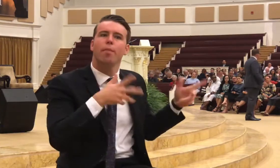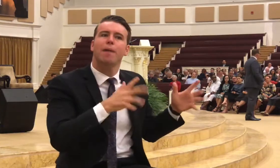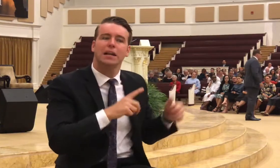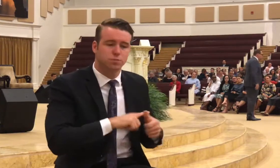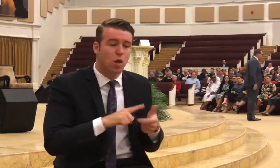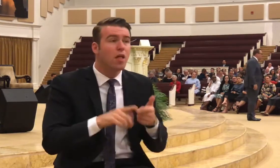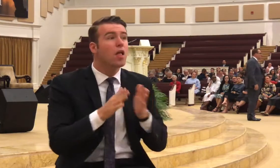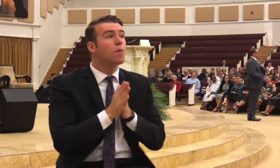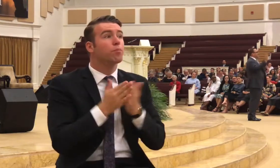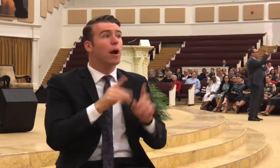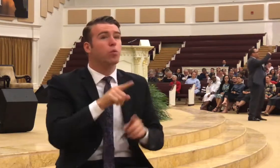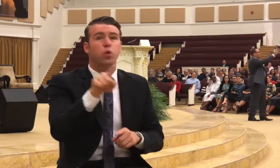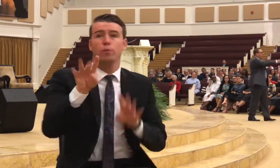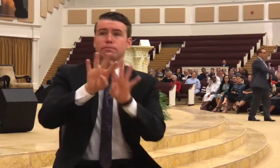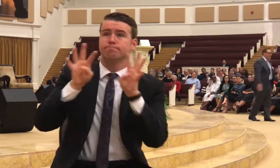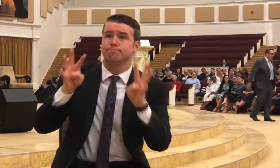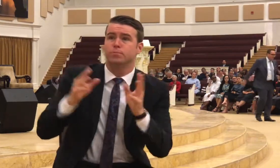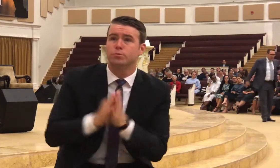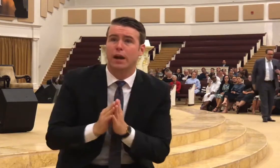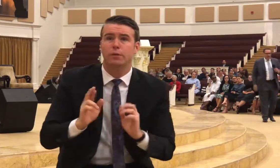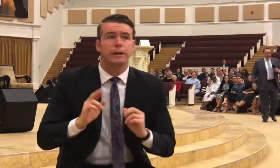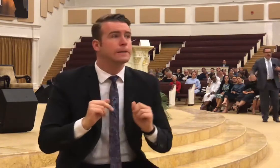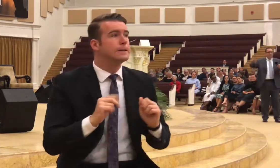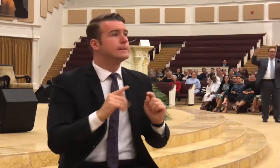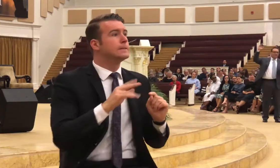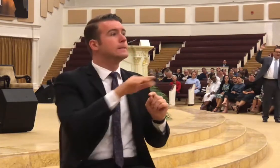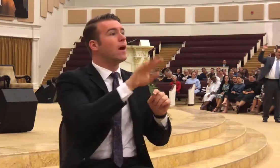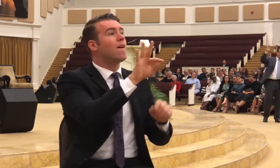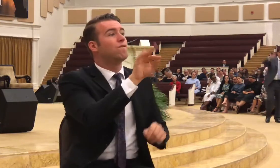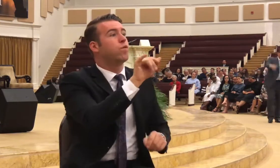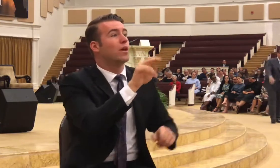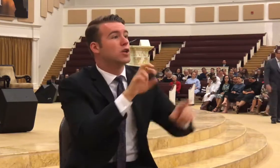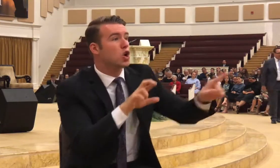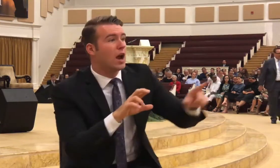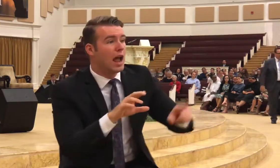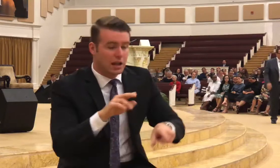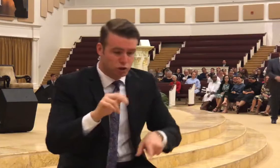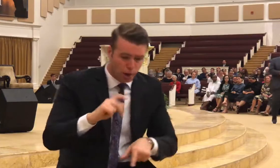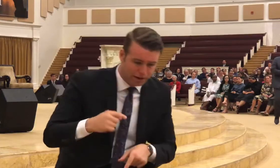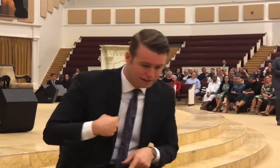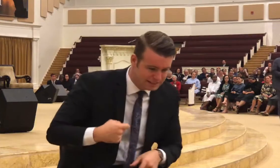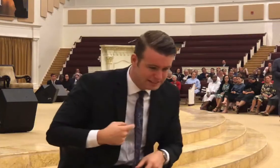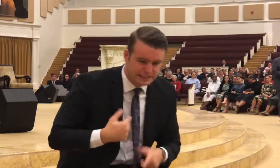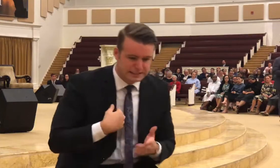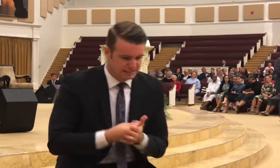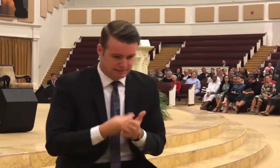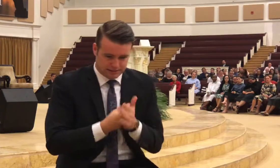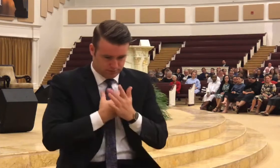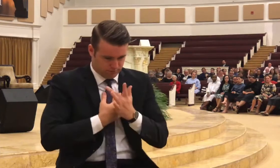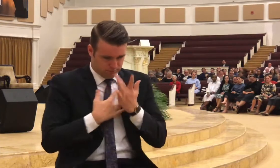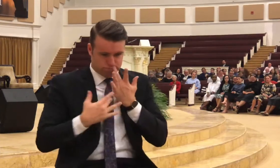into some classes. And we got the new foyer, and now we're getting ready to do the carpet. I'm thinking, God,